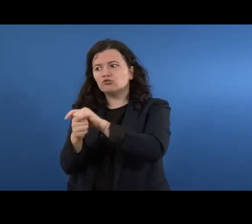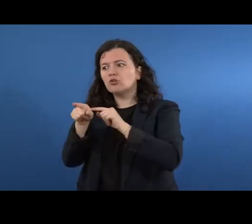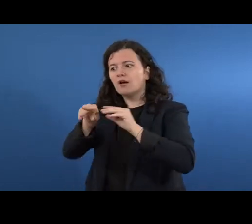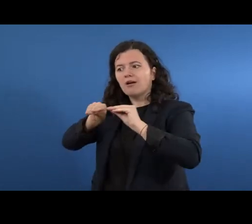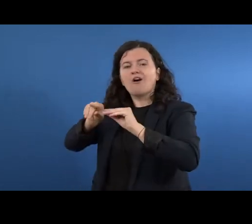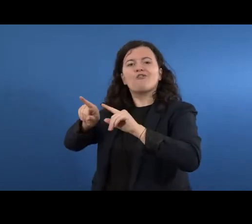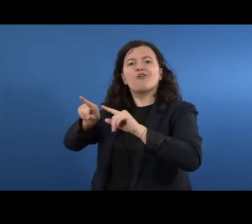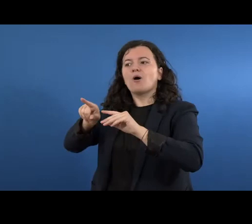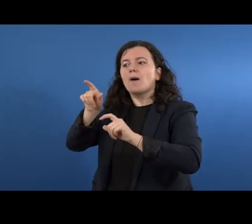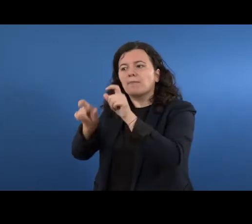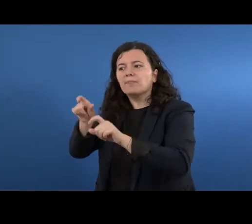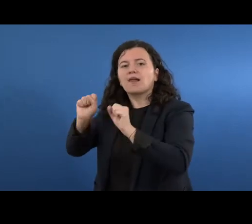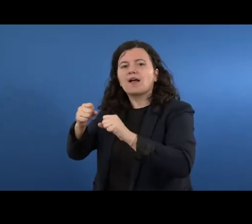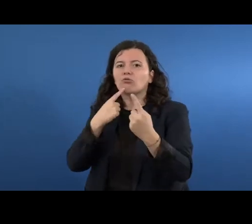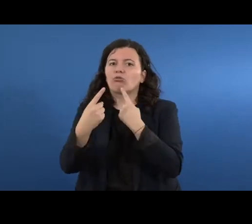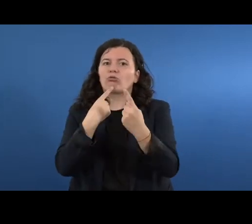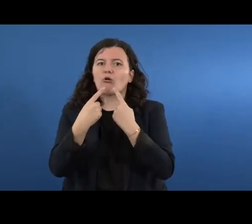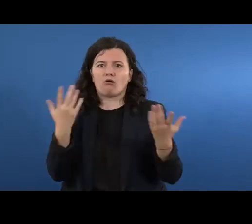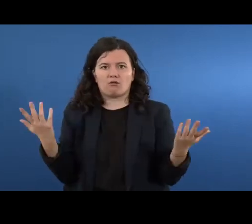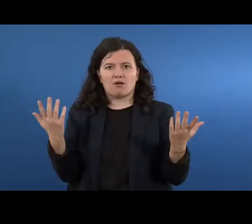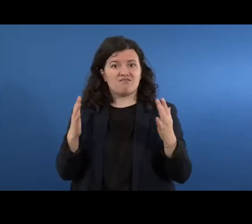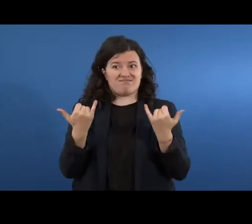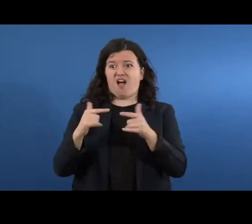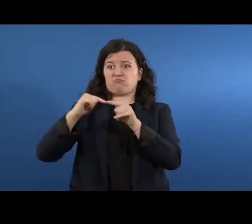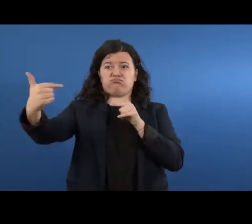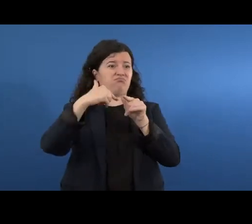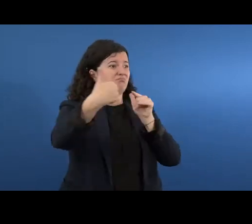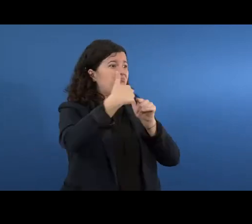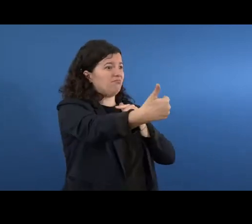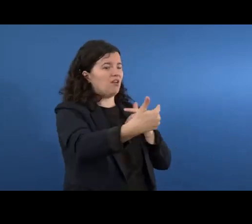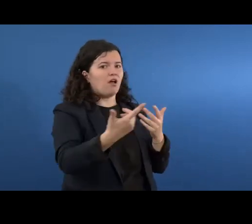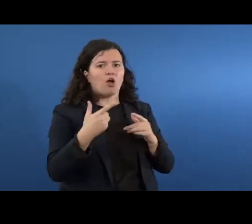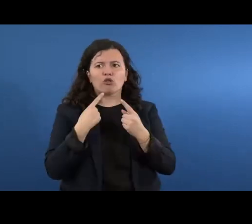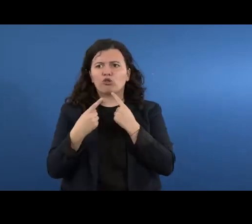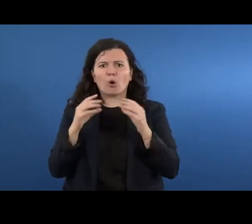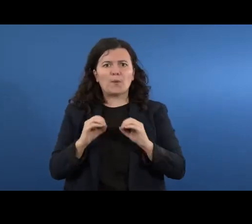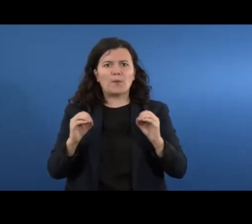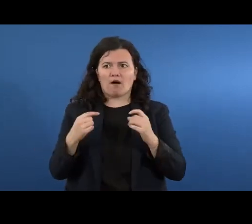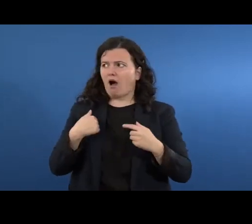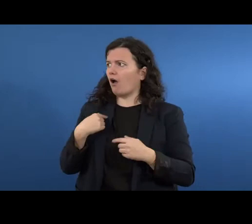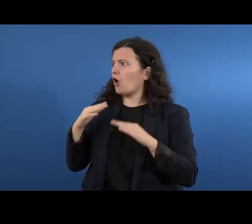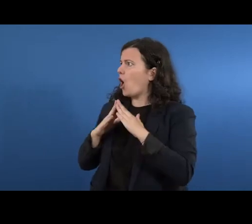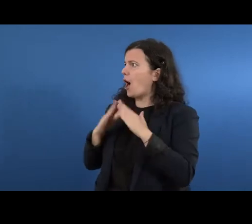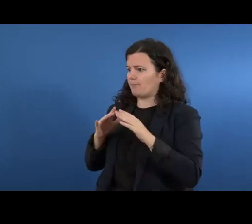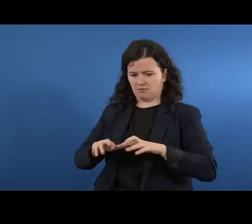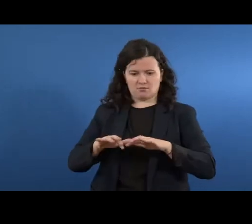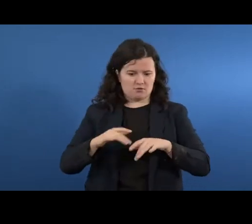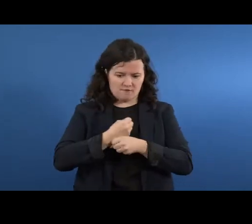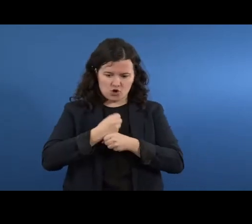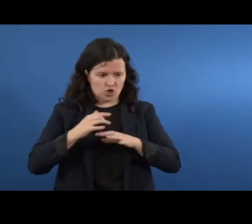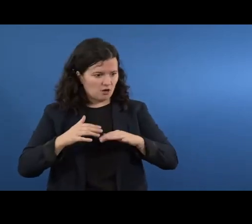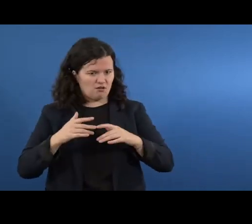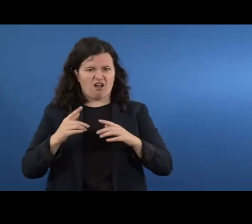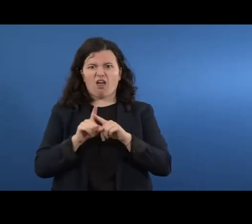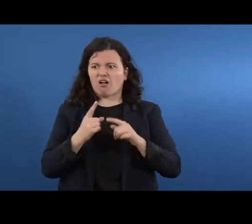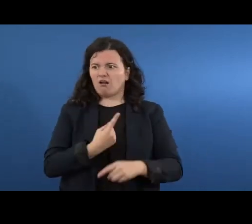is critical in such an hybrid environment. Because working from home or distantly can be